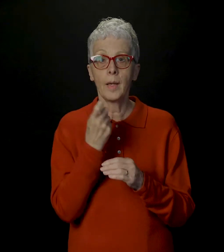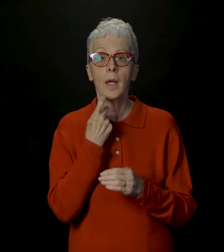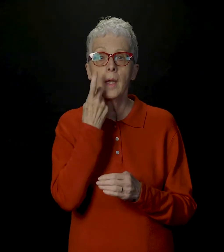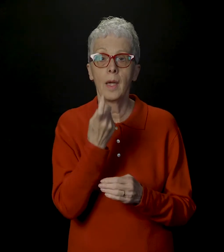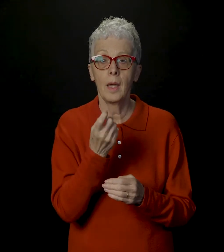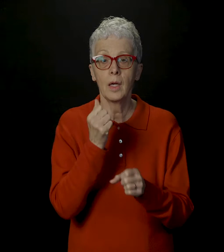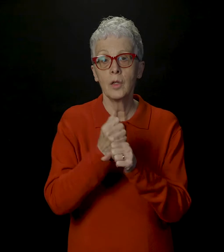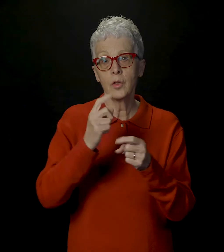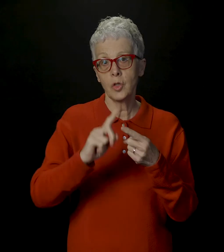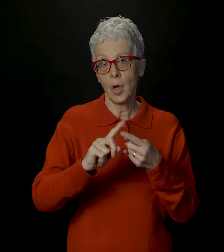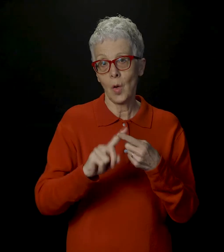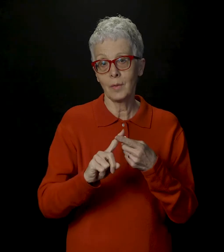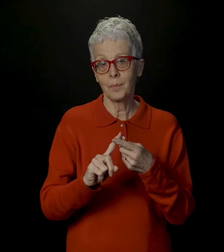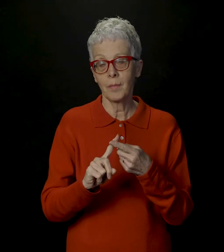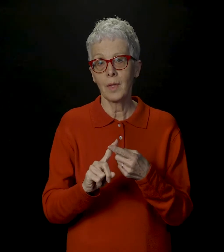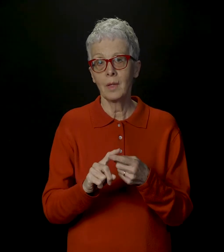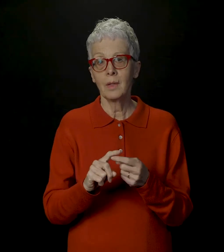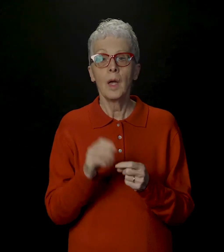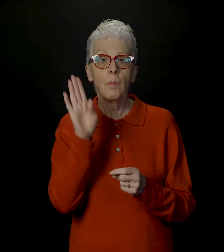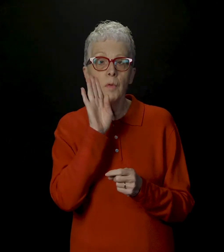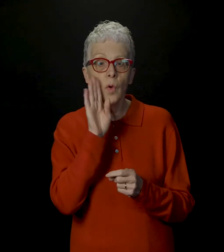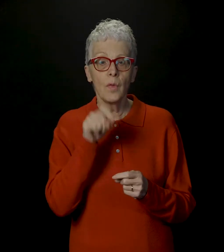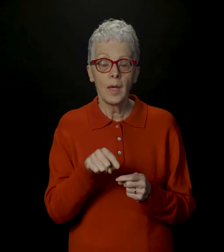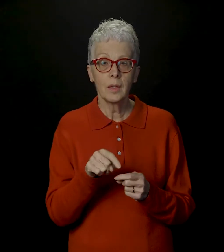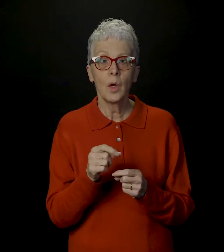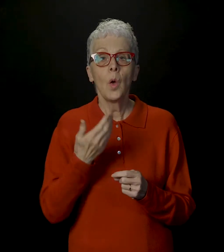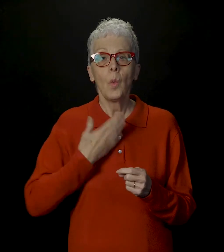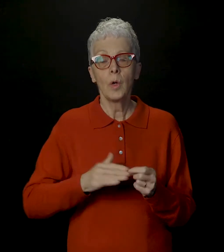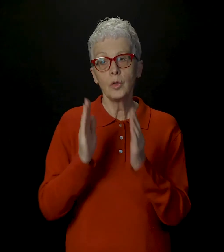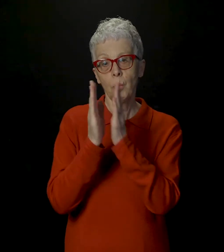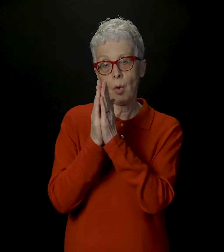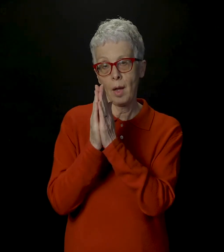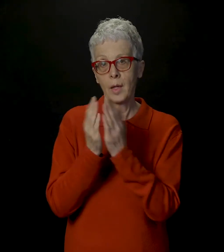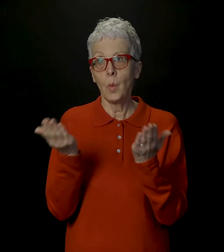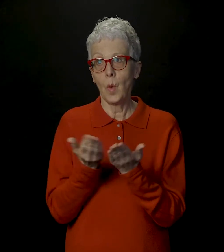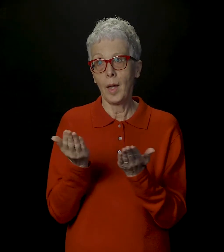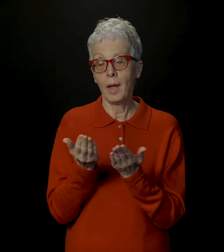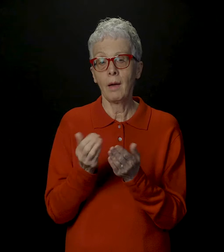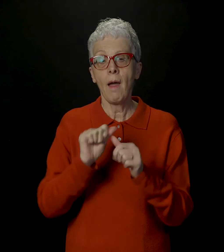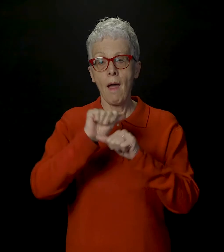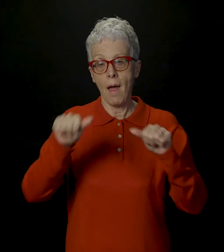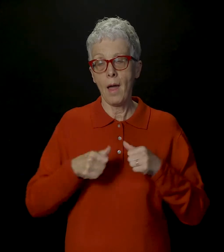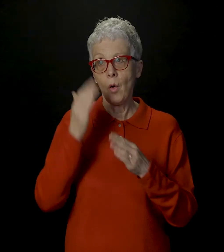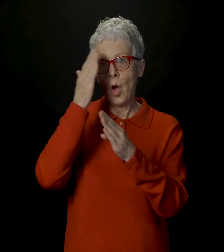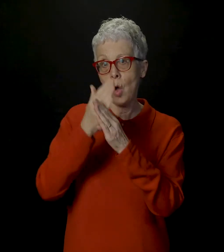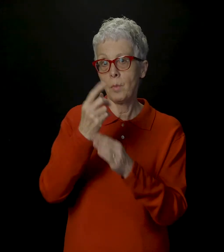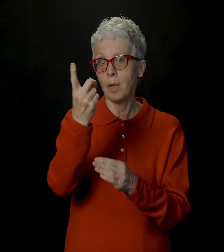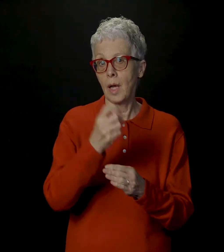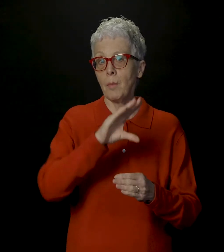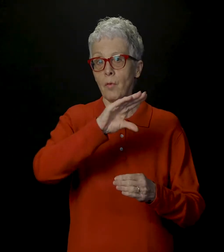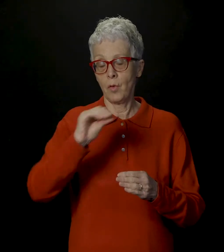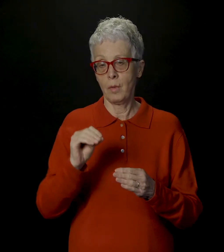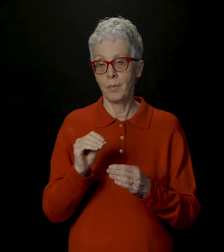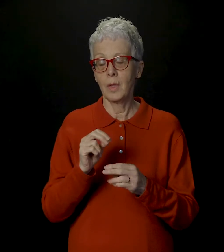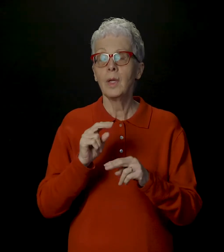But before we do that, we want to turn our attention to our Heavenly Father from where our hope comes from. Our Heavenly Father, who's given us a